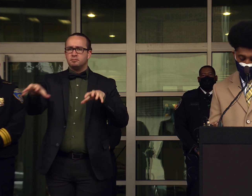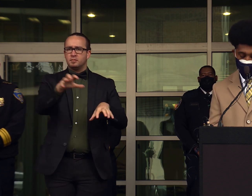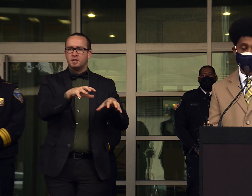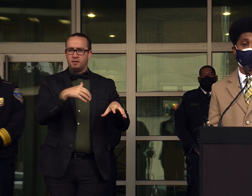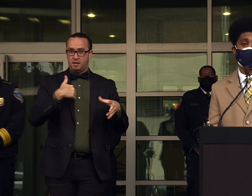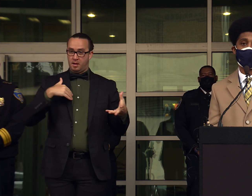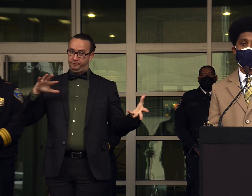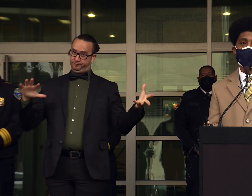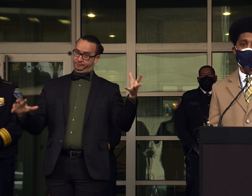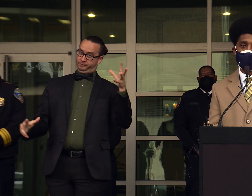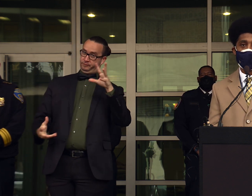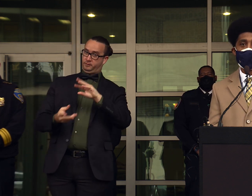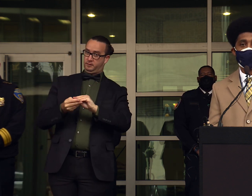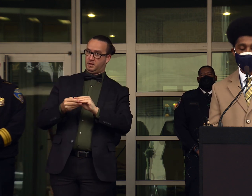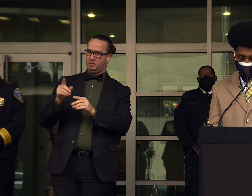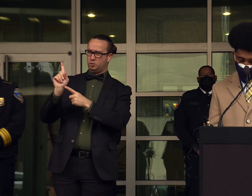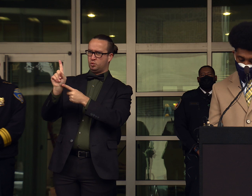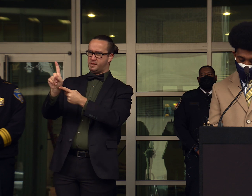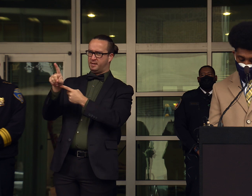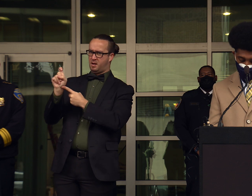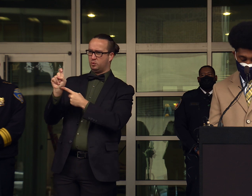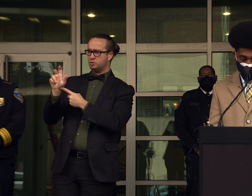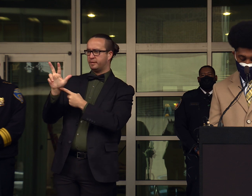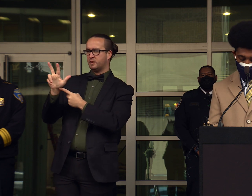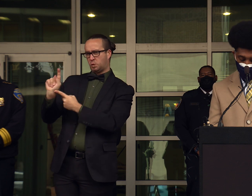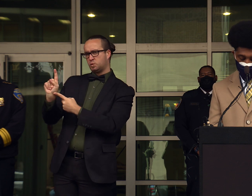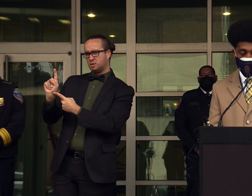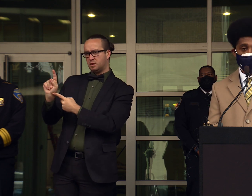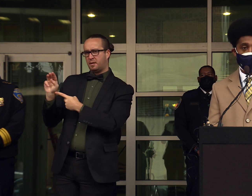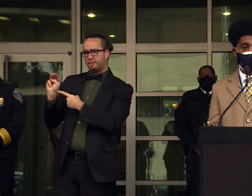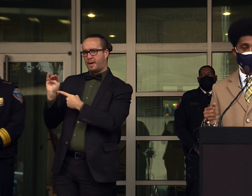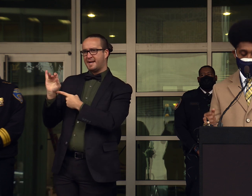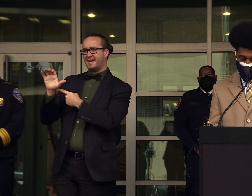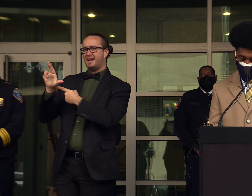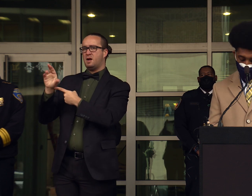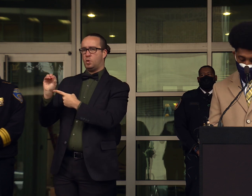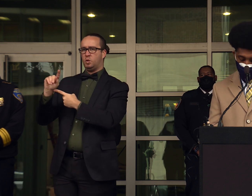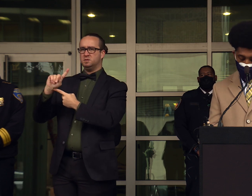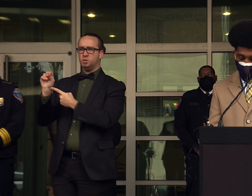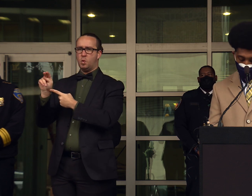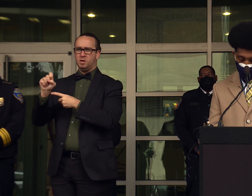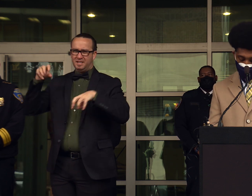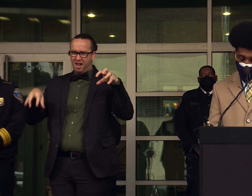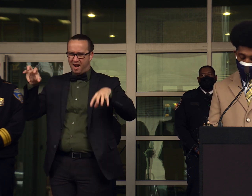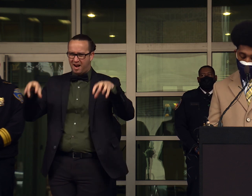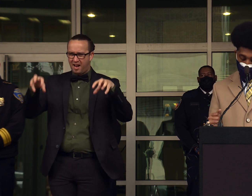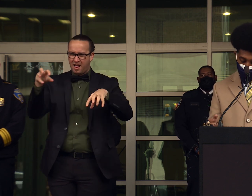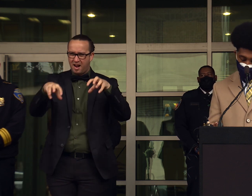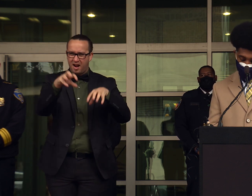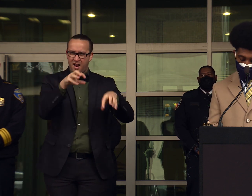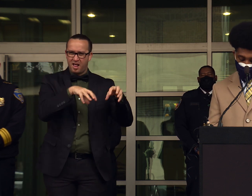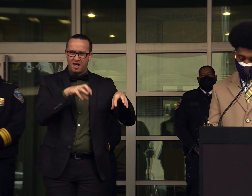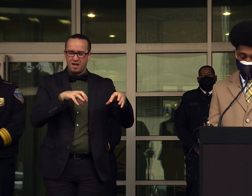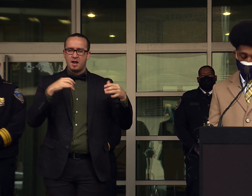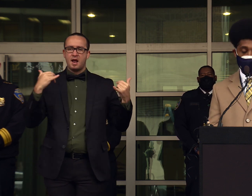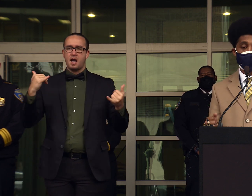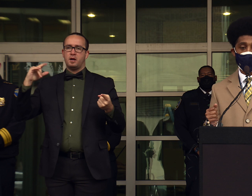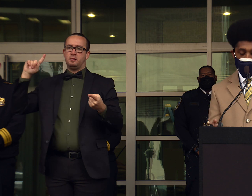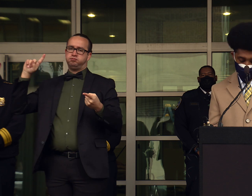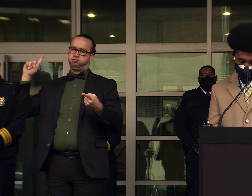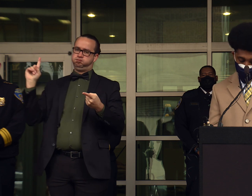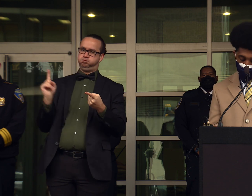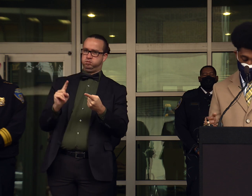131 microzones. Today, we're reducing that number to 81. Reducing the overall footprint of the strategy is